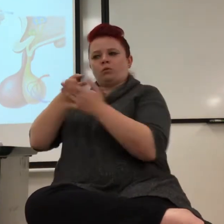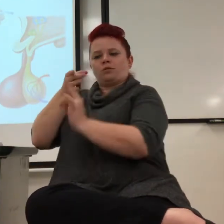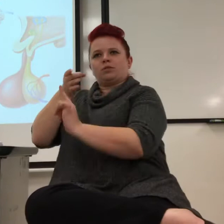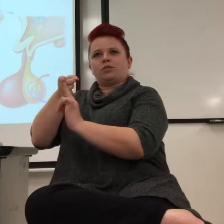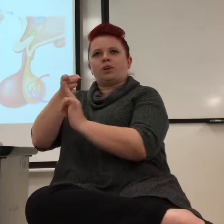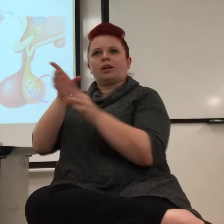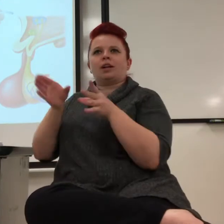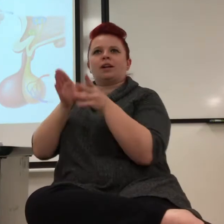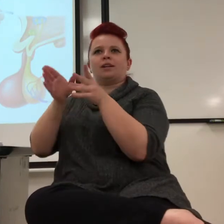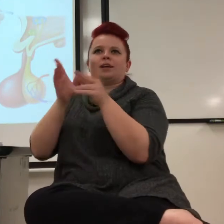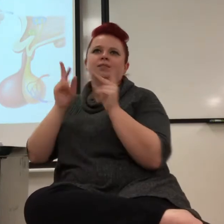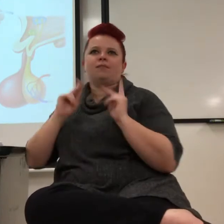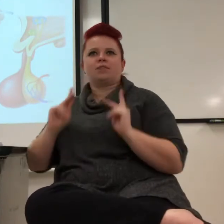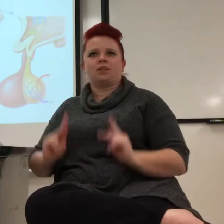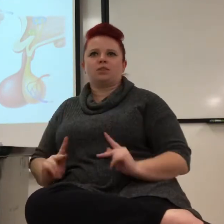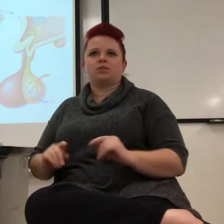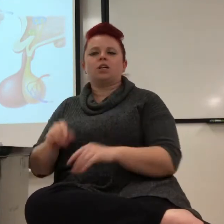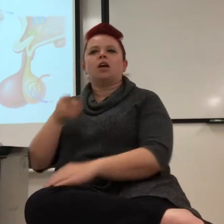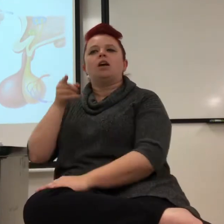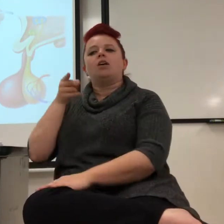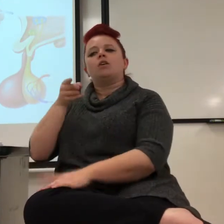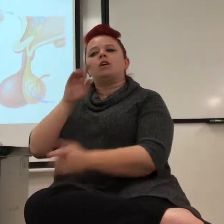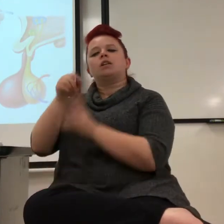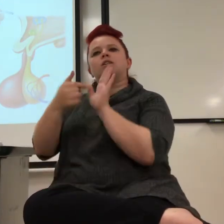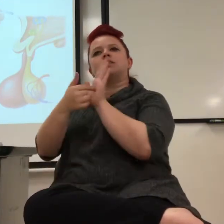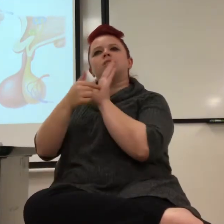physiology. In this example,